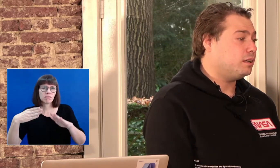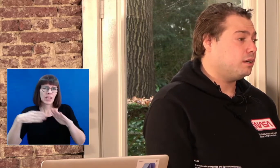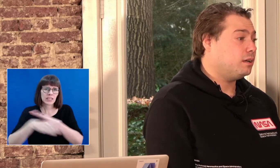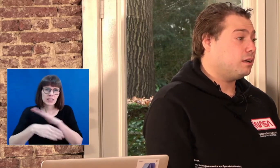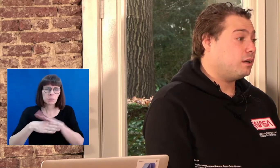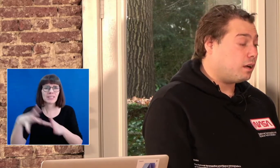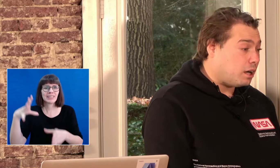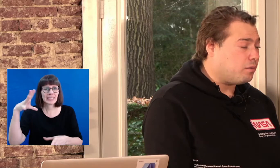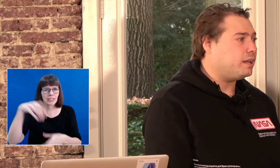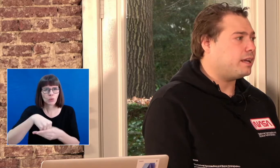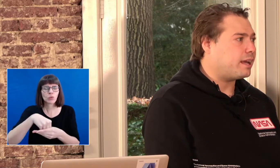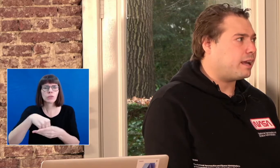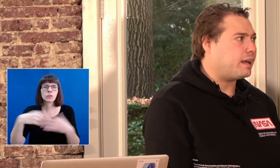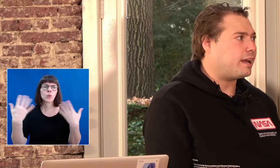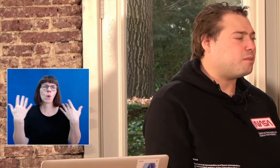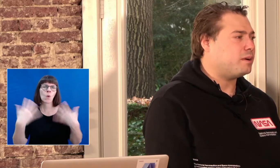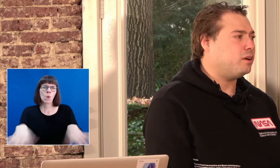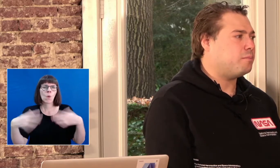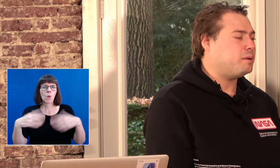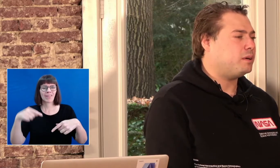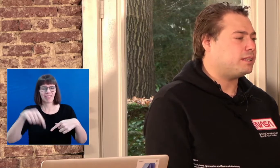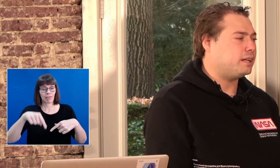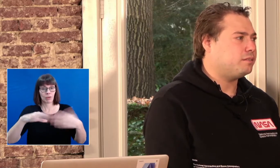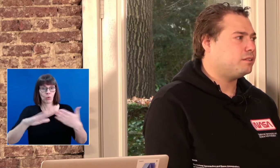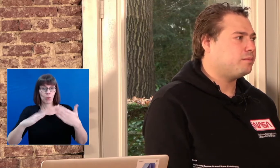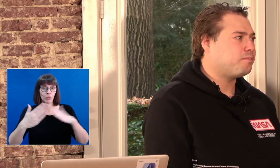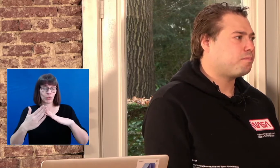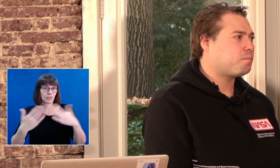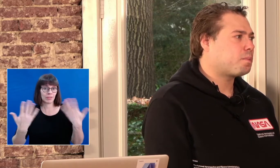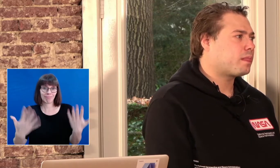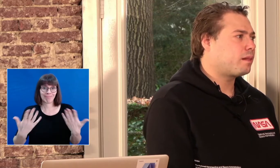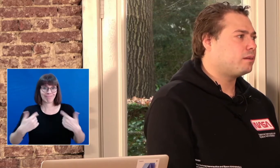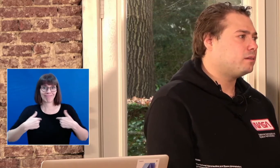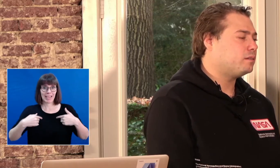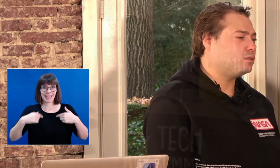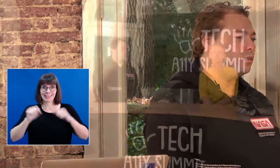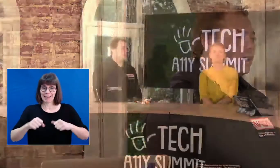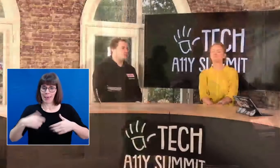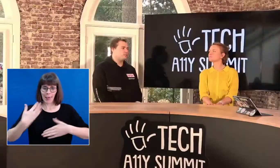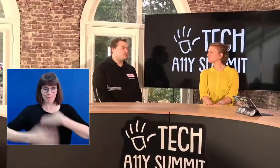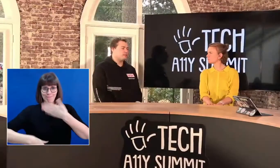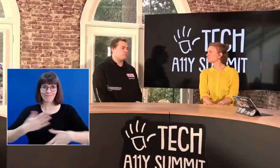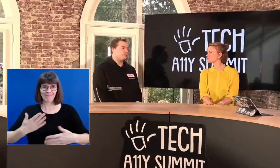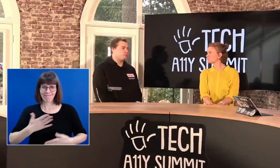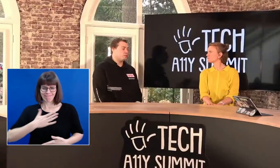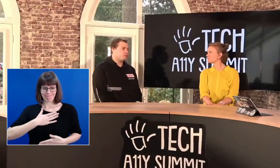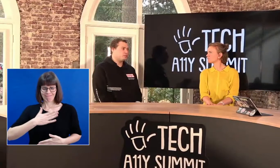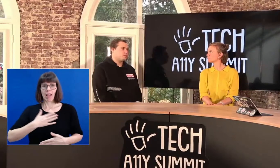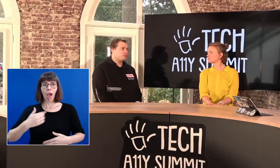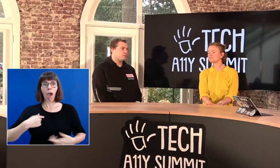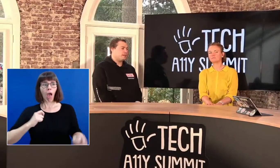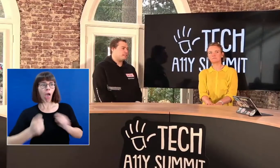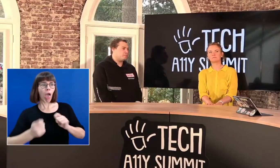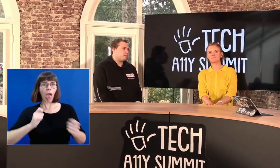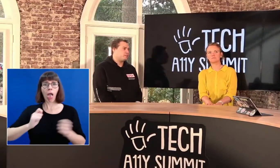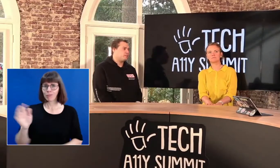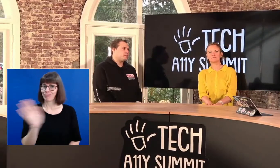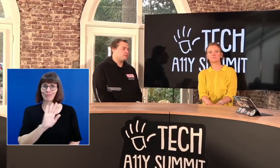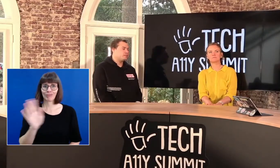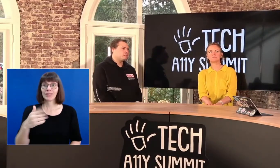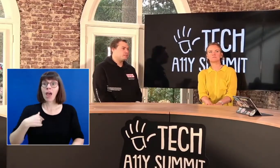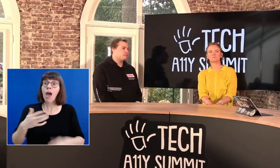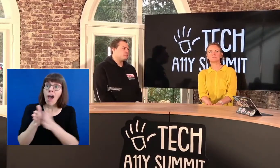community. I really can belong and be myself. Nice. So I don't need to explain too much. Yes. They accept